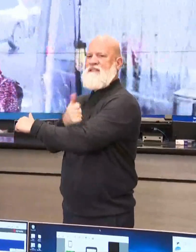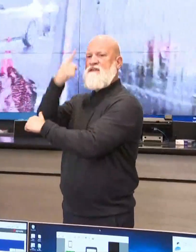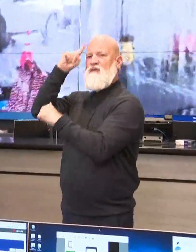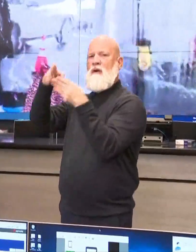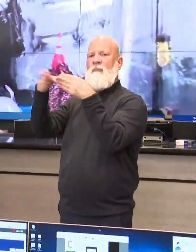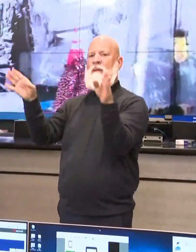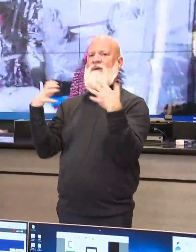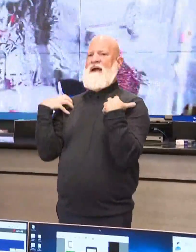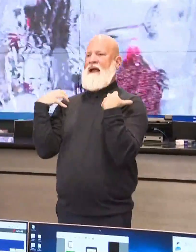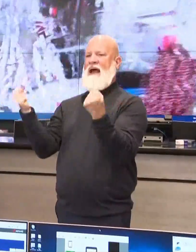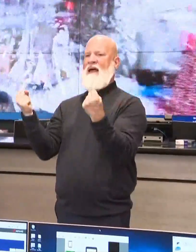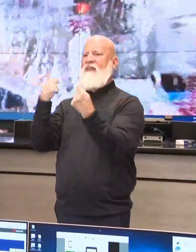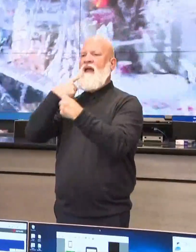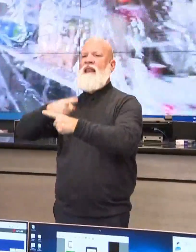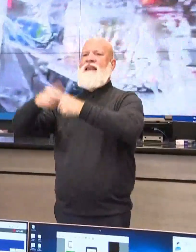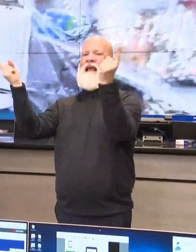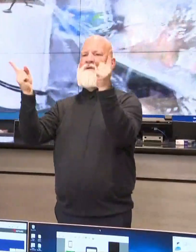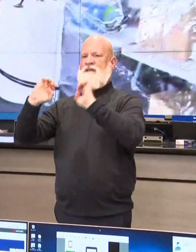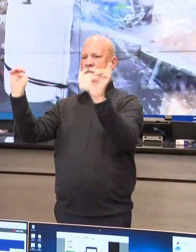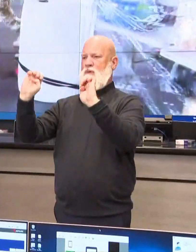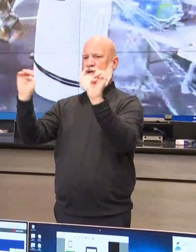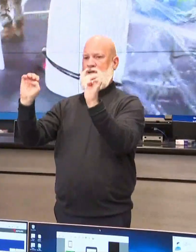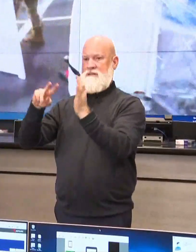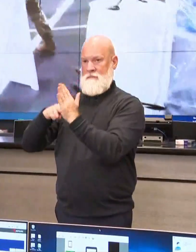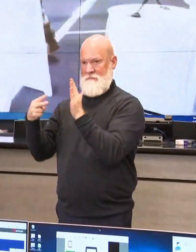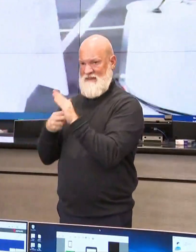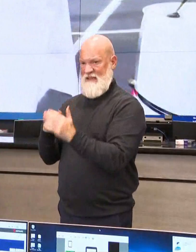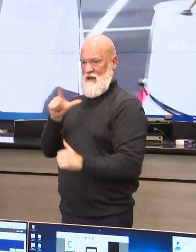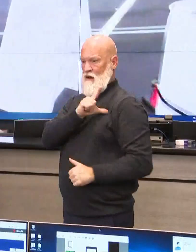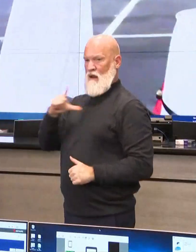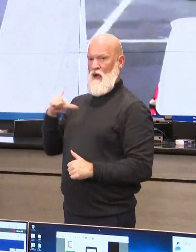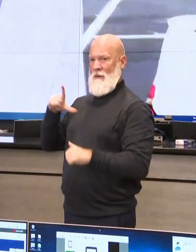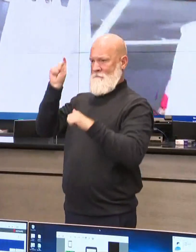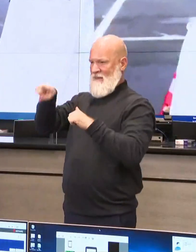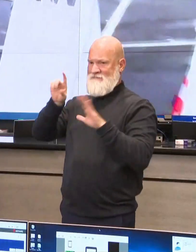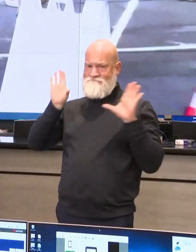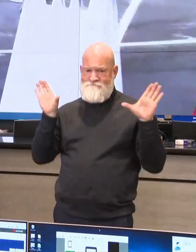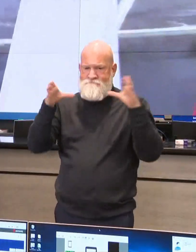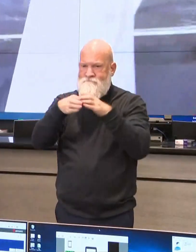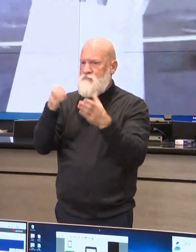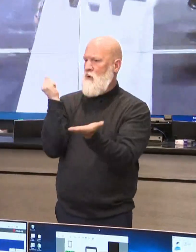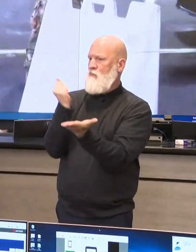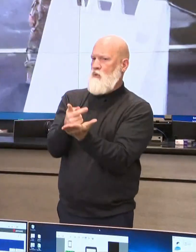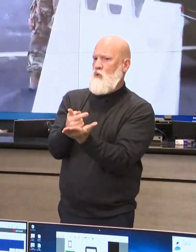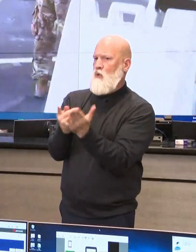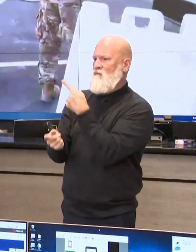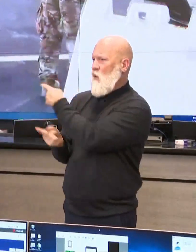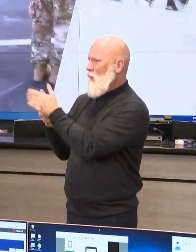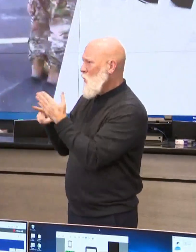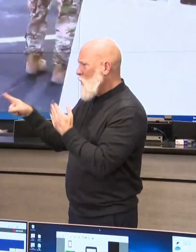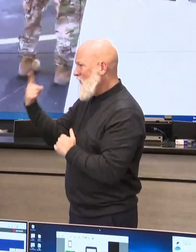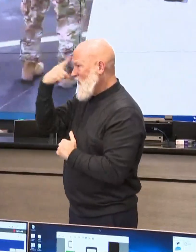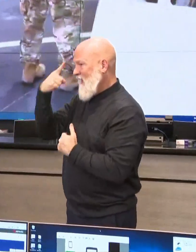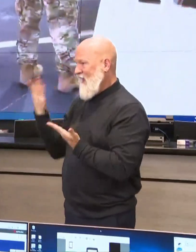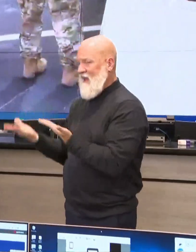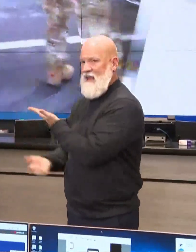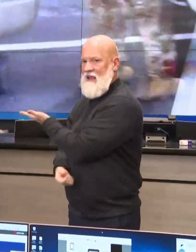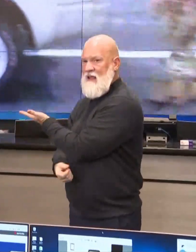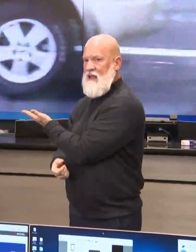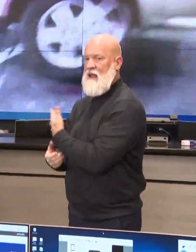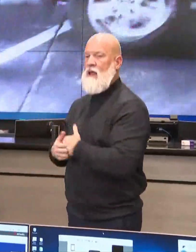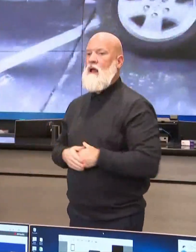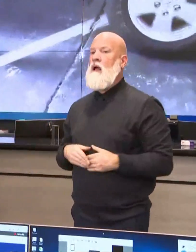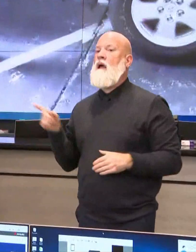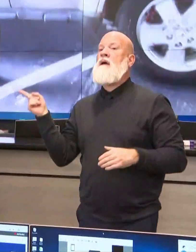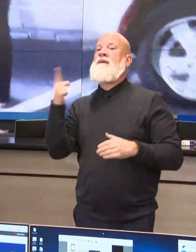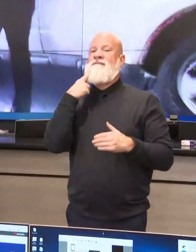to come back and approve an extension. What do you think of those efforts? Well, I've tried to talk to some of the